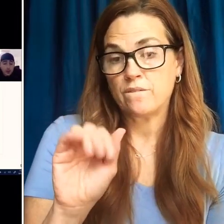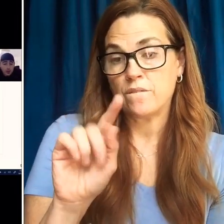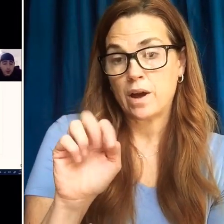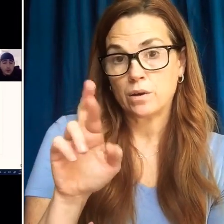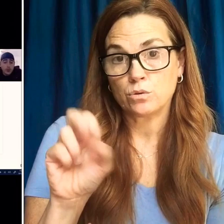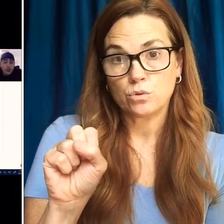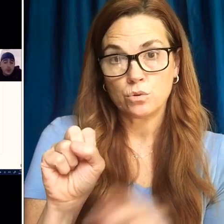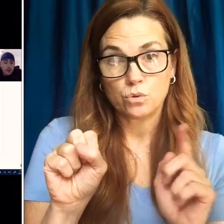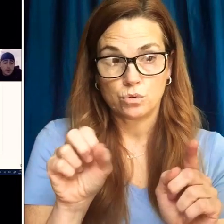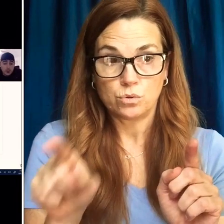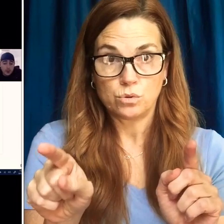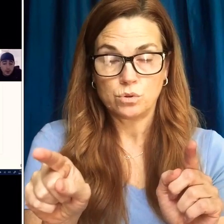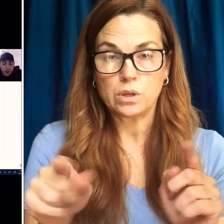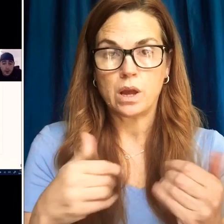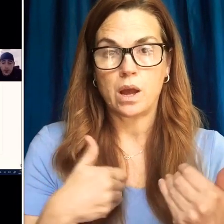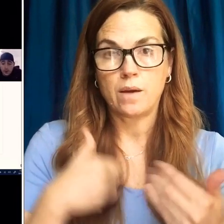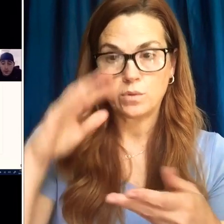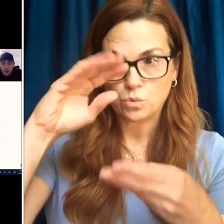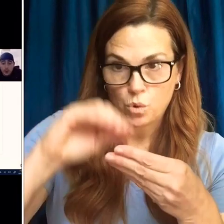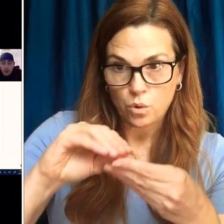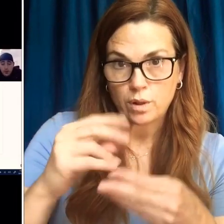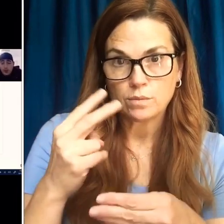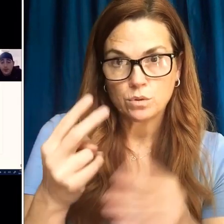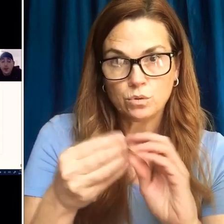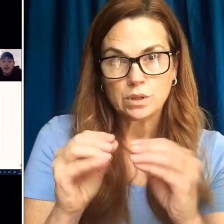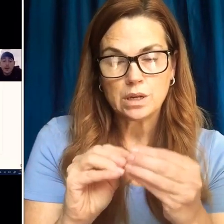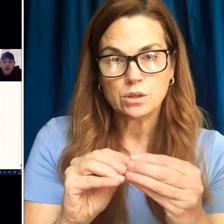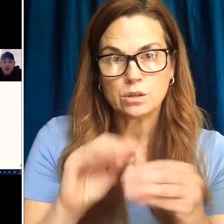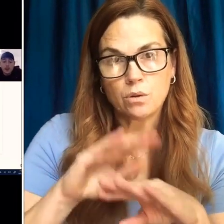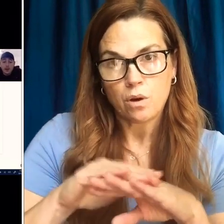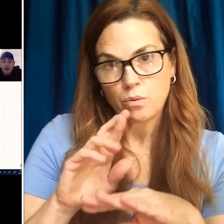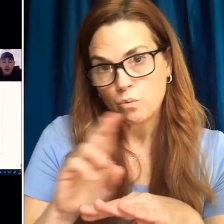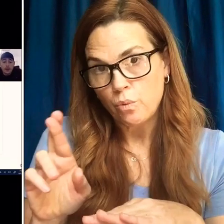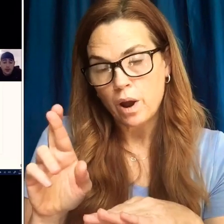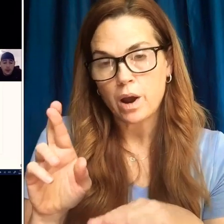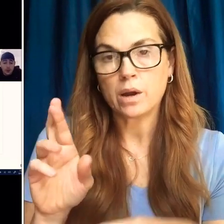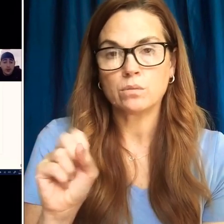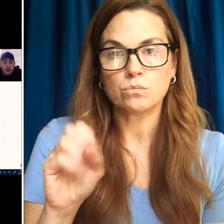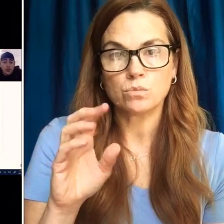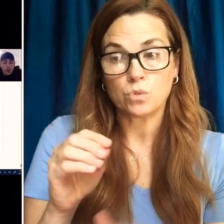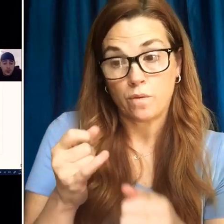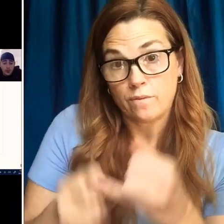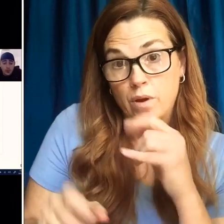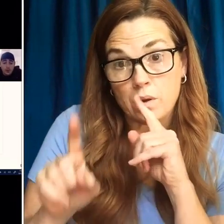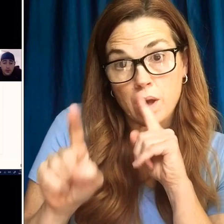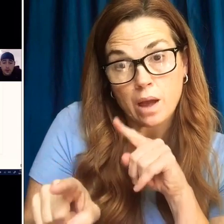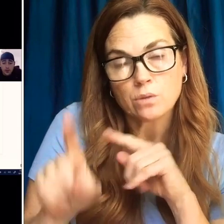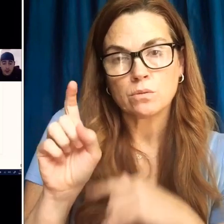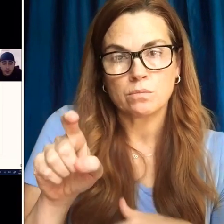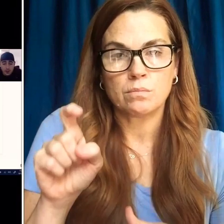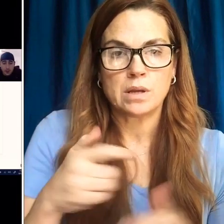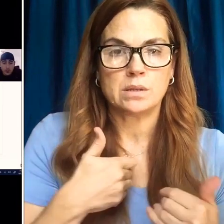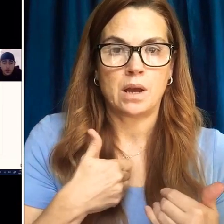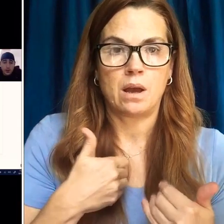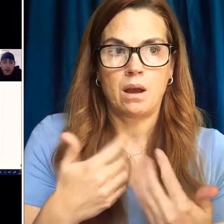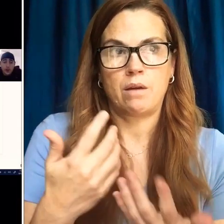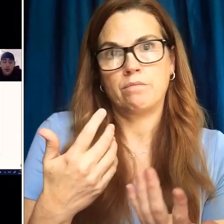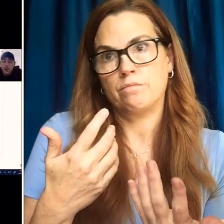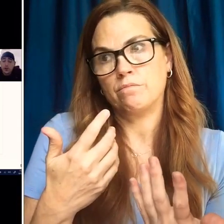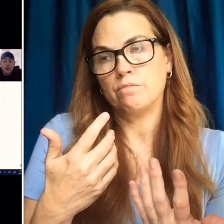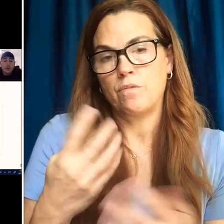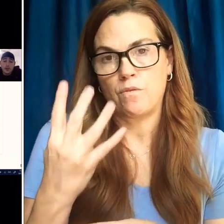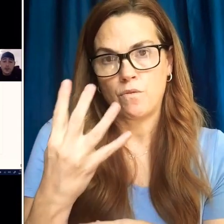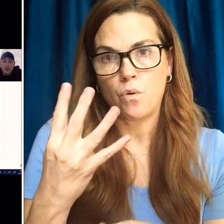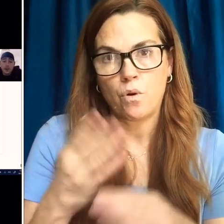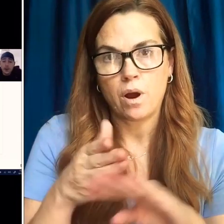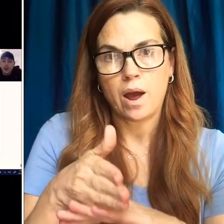have a total of 4 digits to the right of the decimal. So my final answer should have a total of 4 digits to the right of the decimal. Or